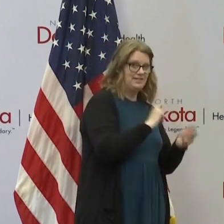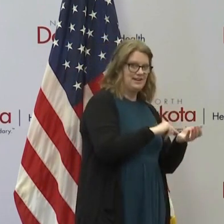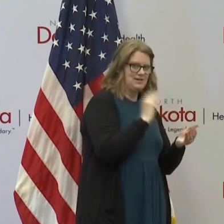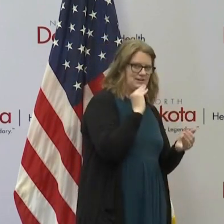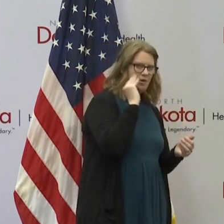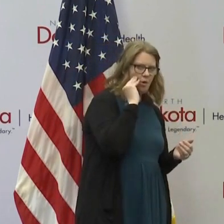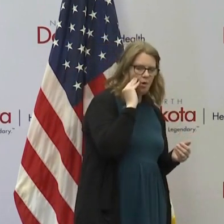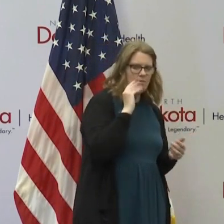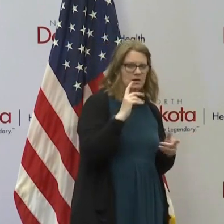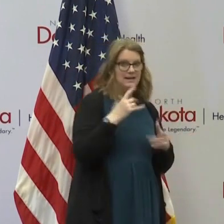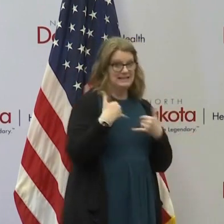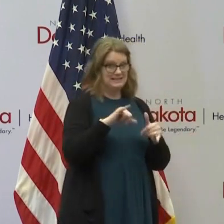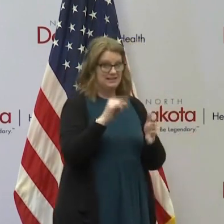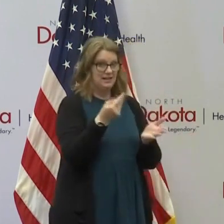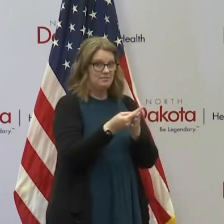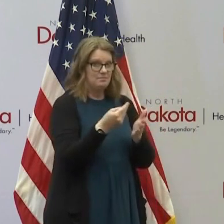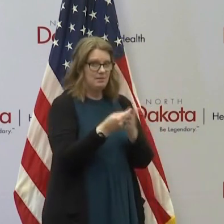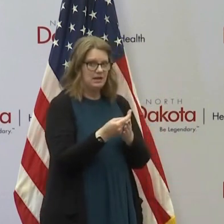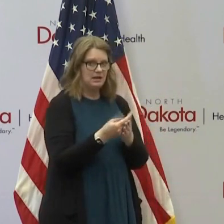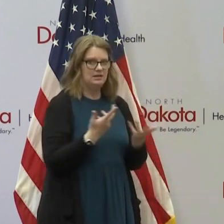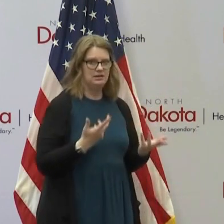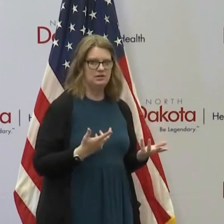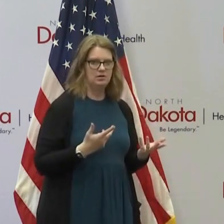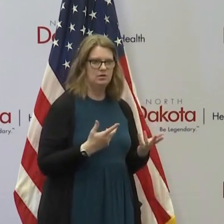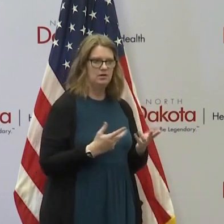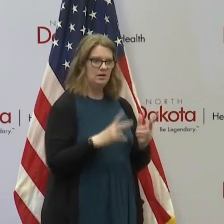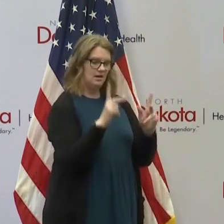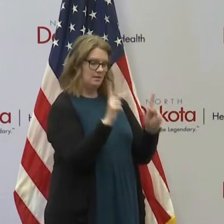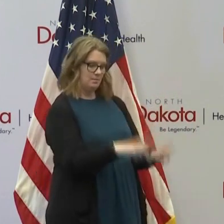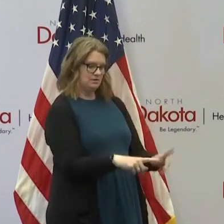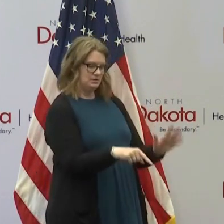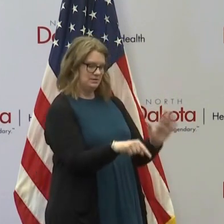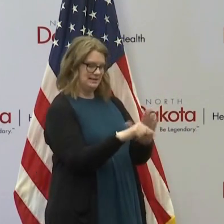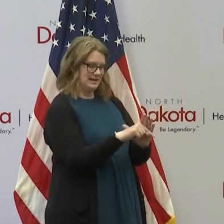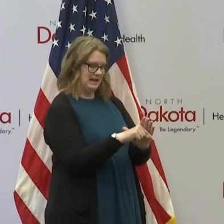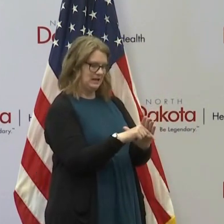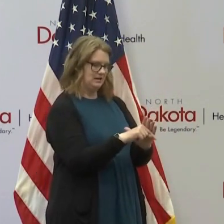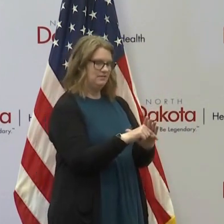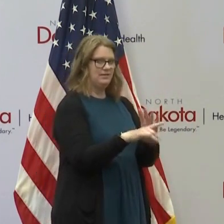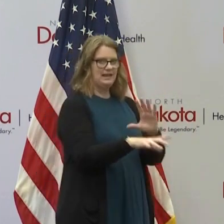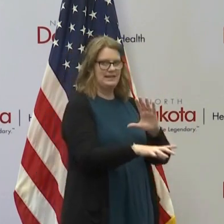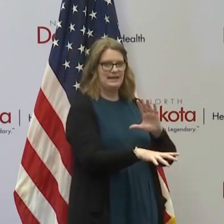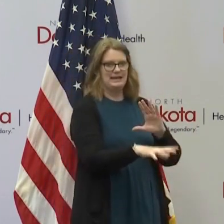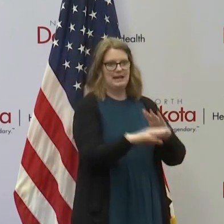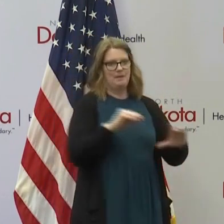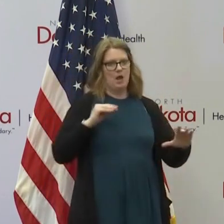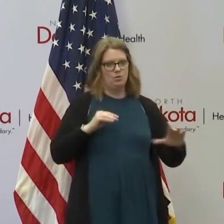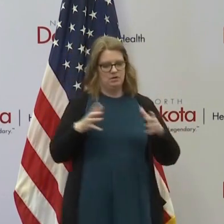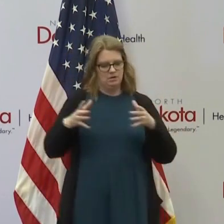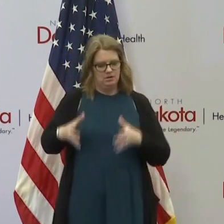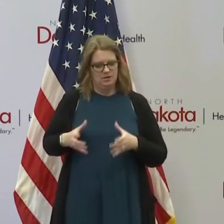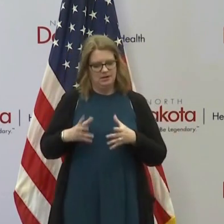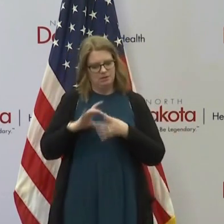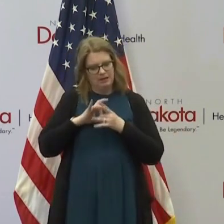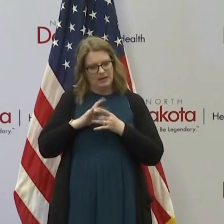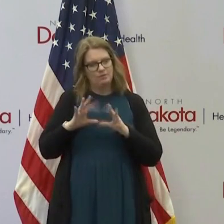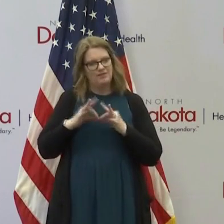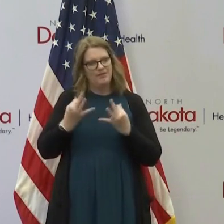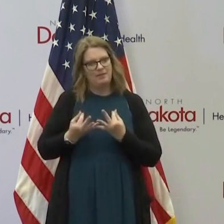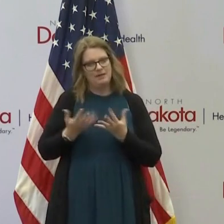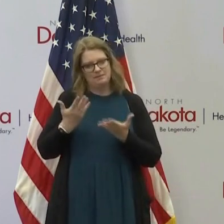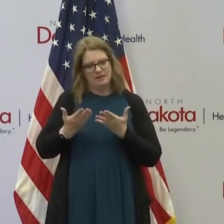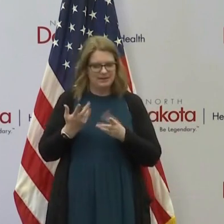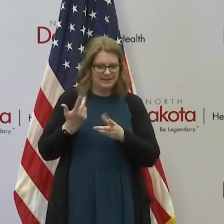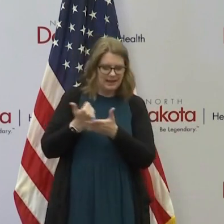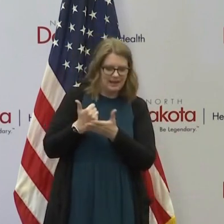to the facility, because getting people who are negative out of some of these facilities right now could be life-saving for them. Get them connected with family and help